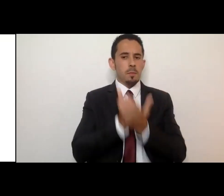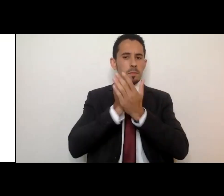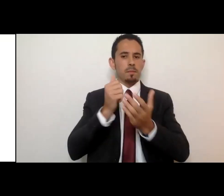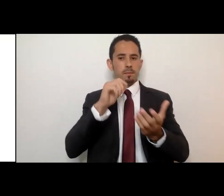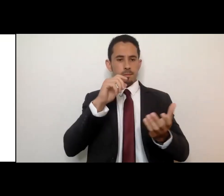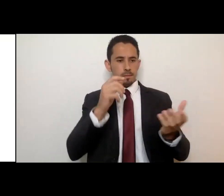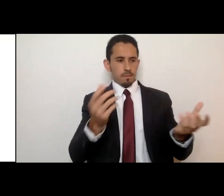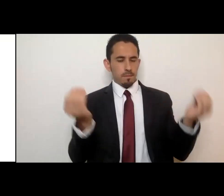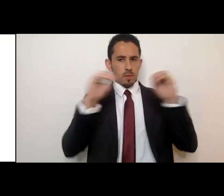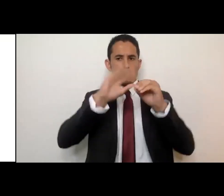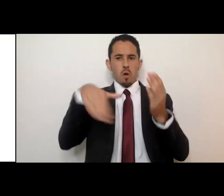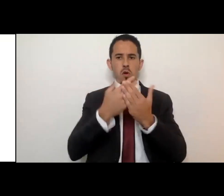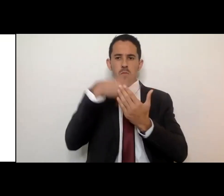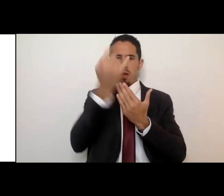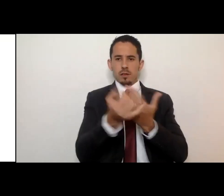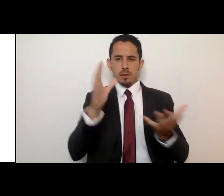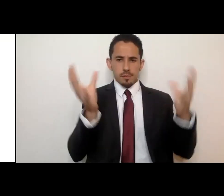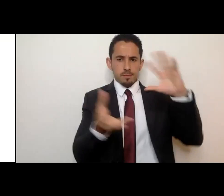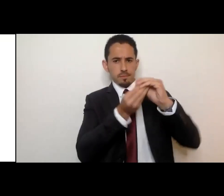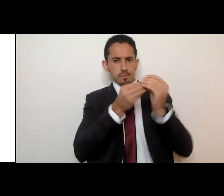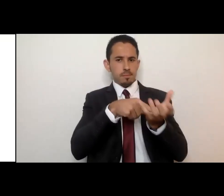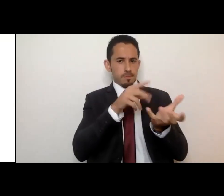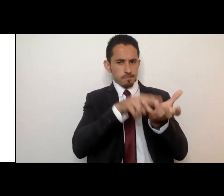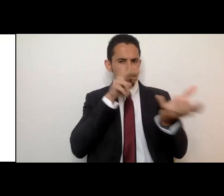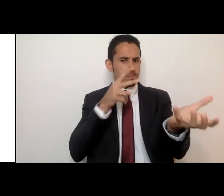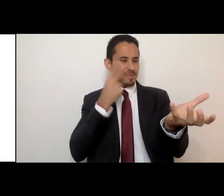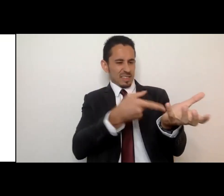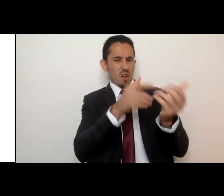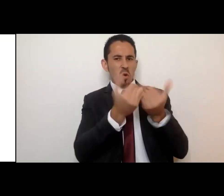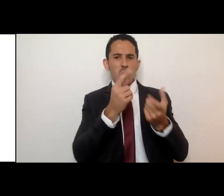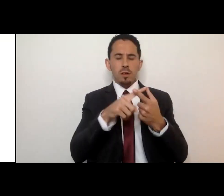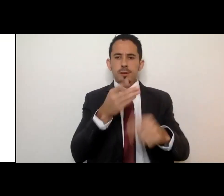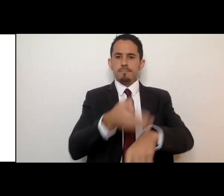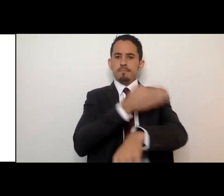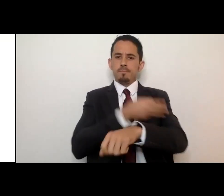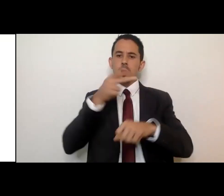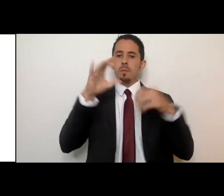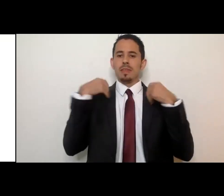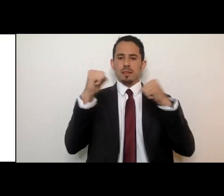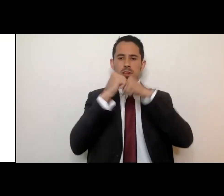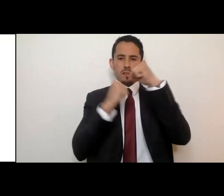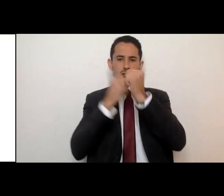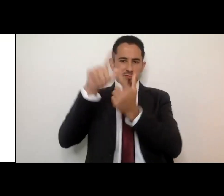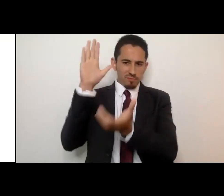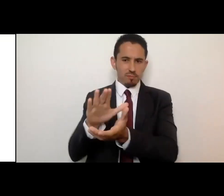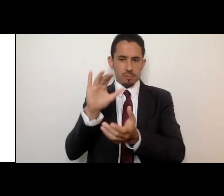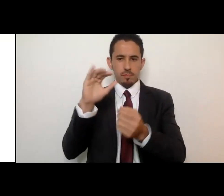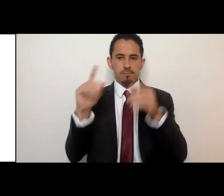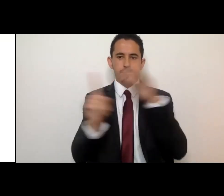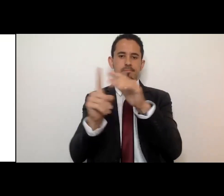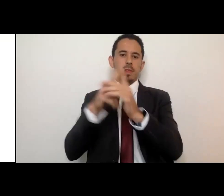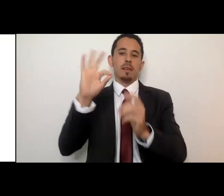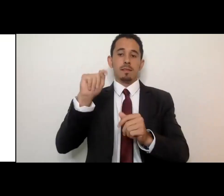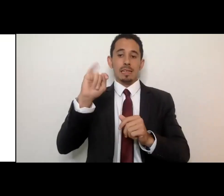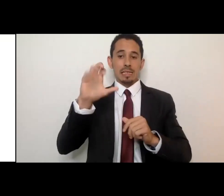The translational research approach will help me put everything together for this project and see how